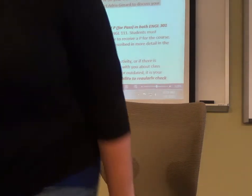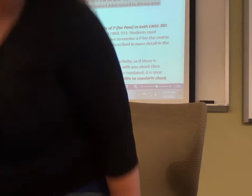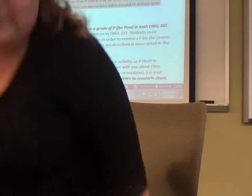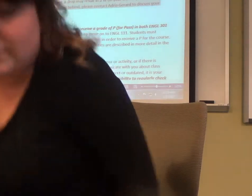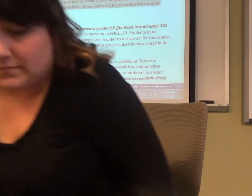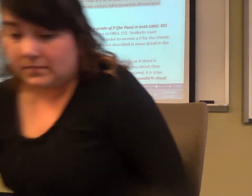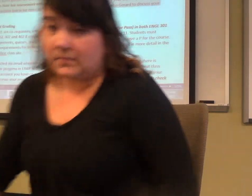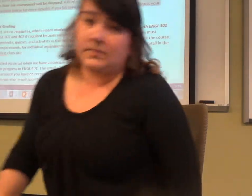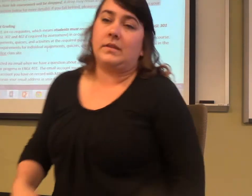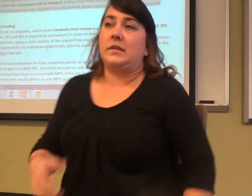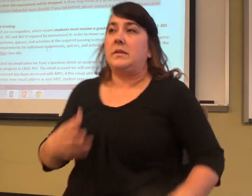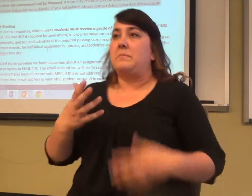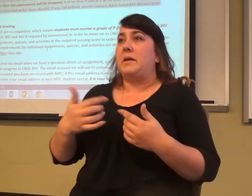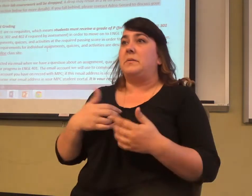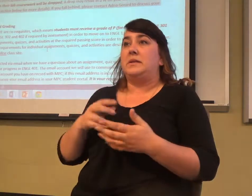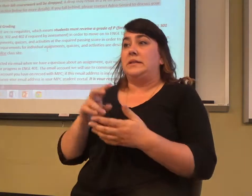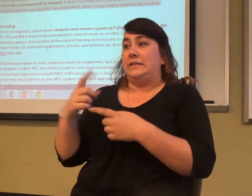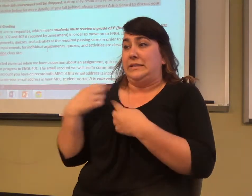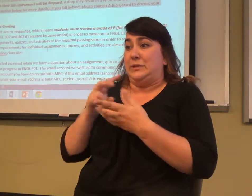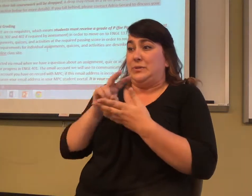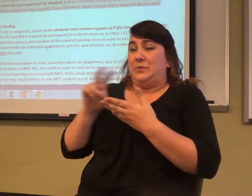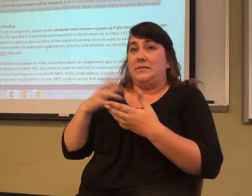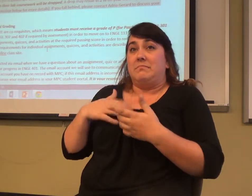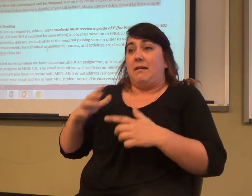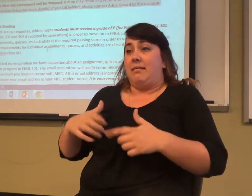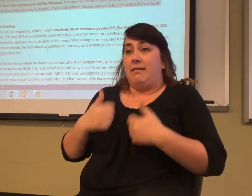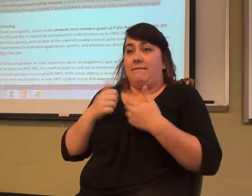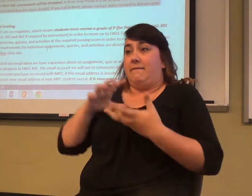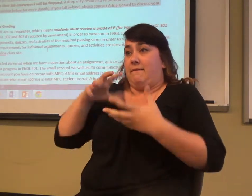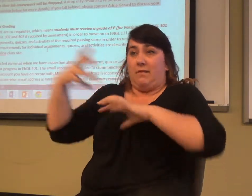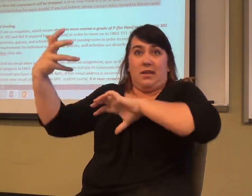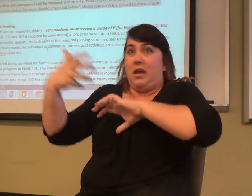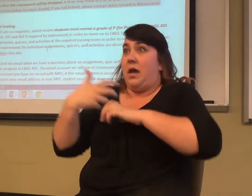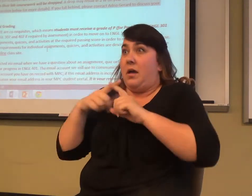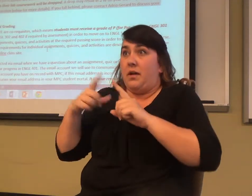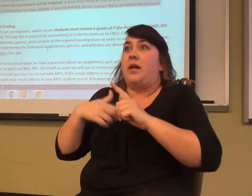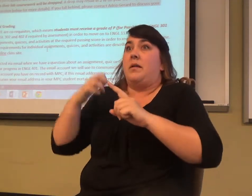so don't drop me, kind of a thing. All right? Okay.